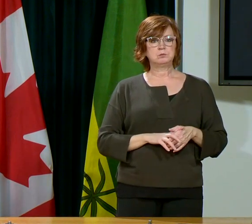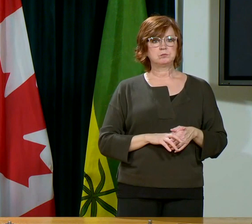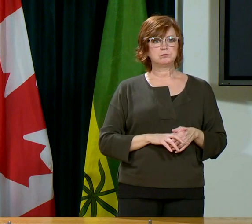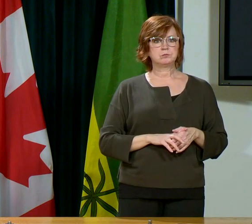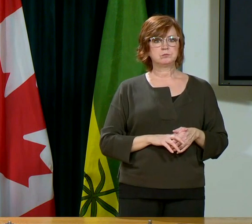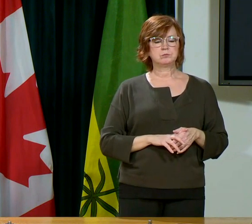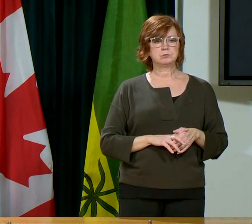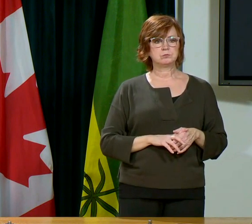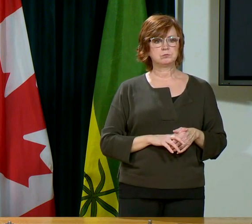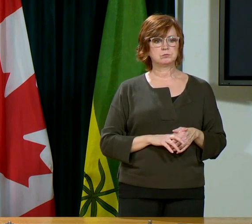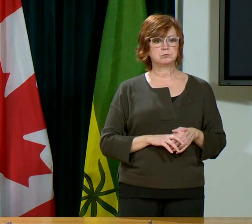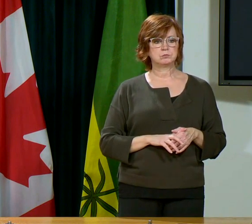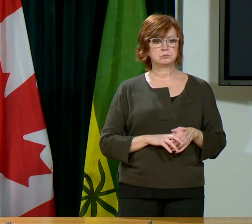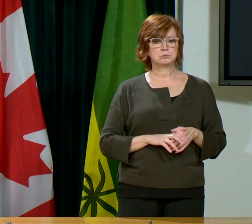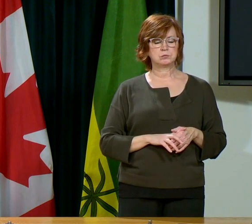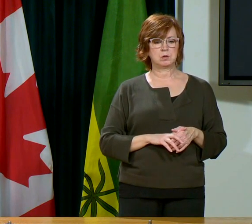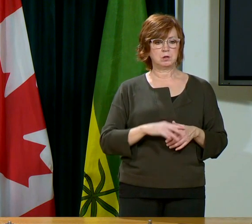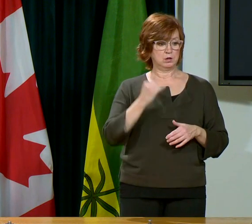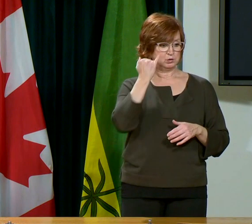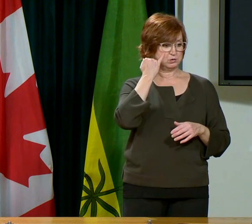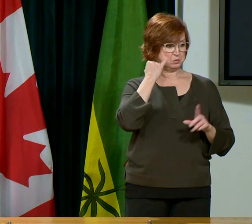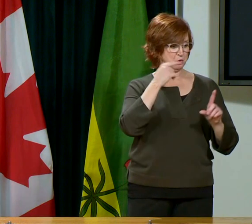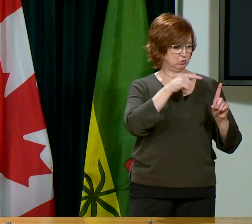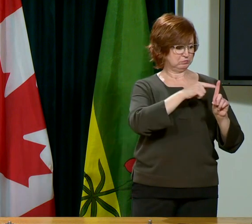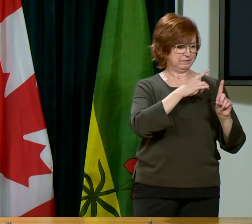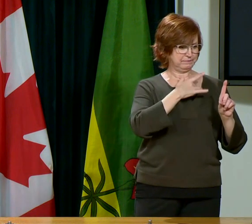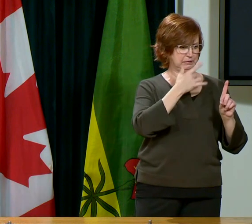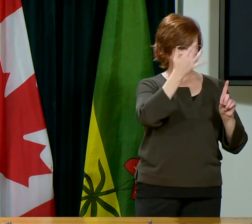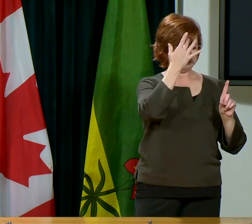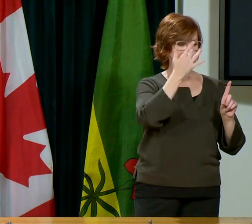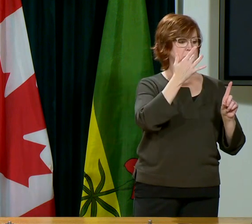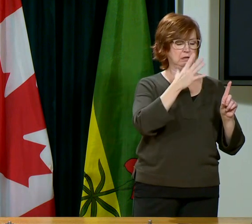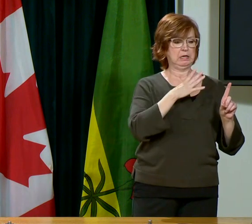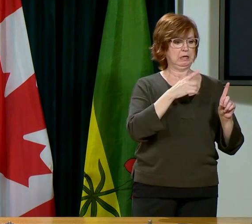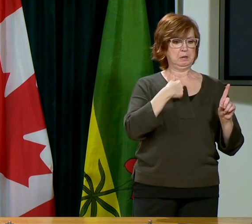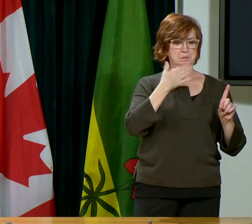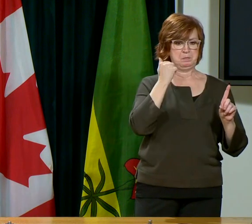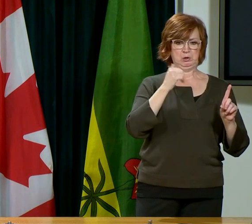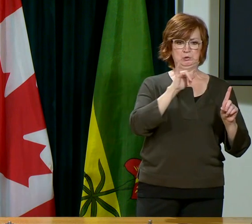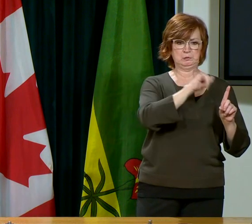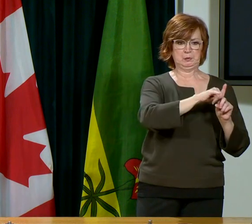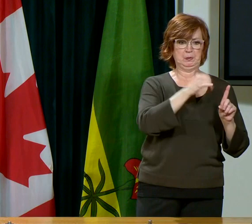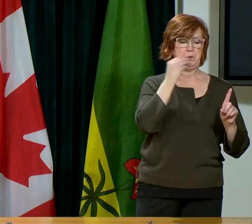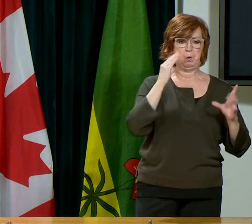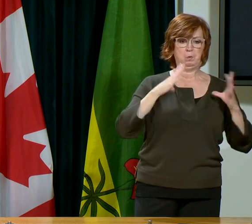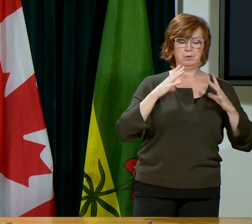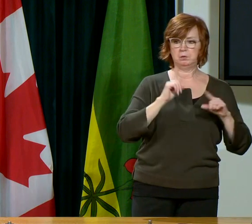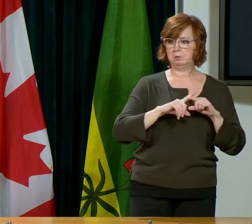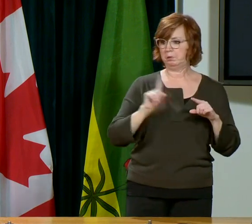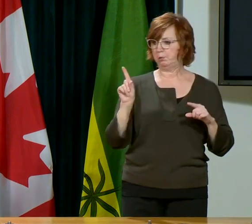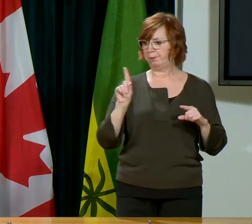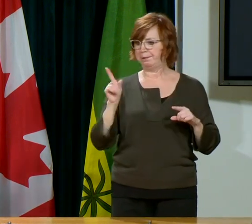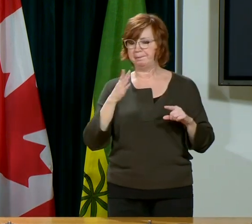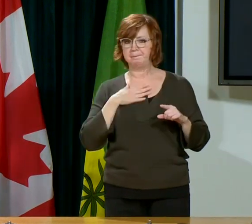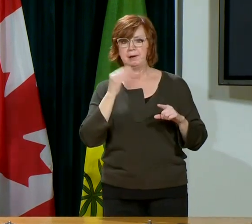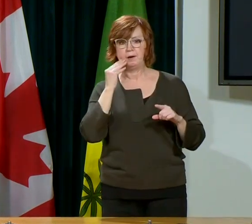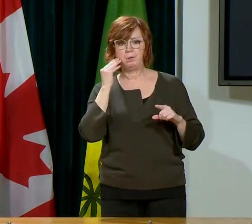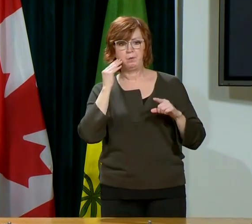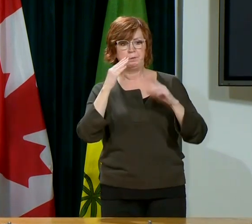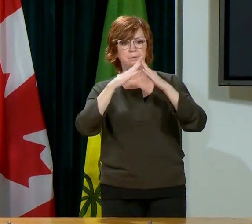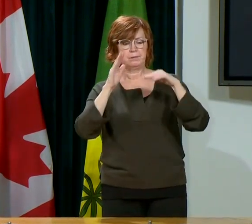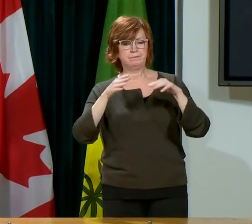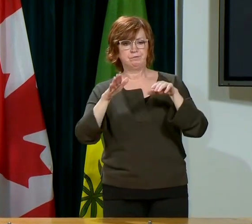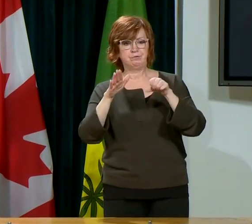to self-isolate in the home setting. And so I think we need to keep monitoring those two things. But